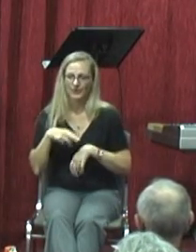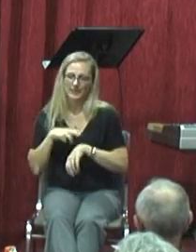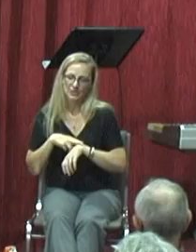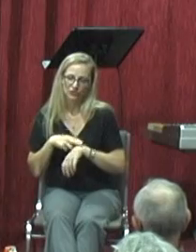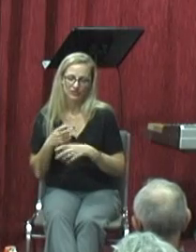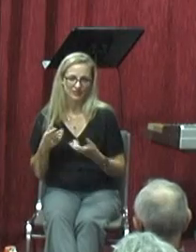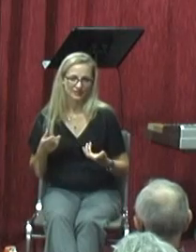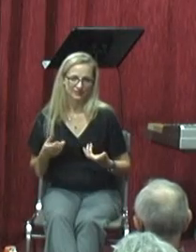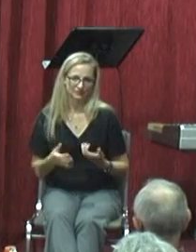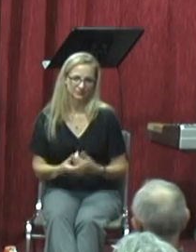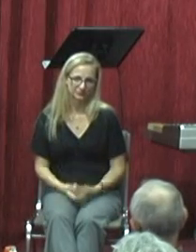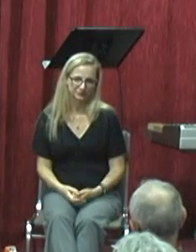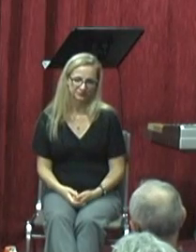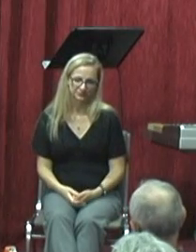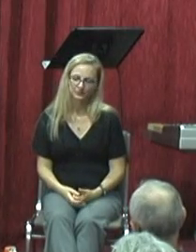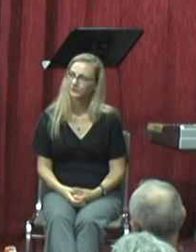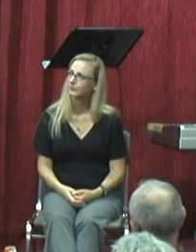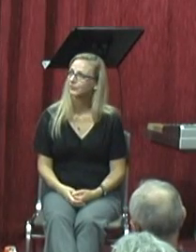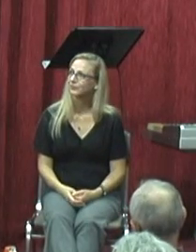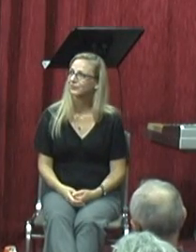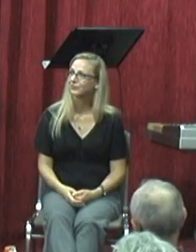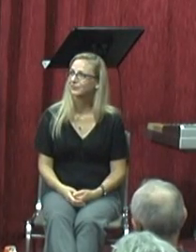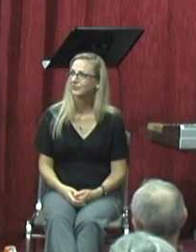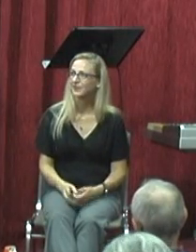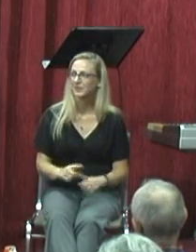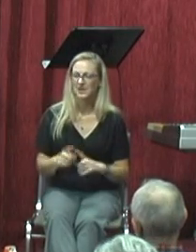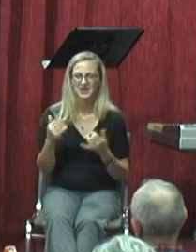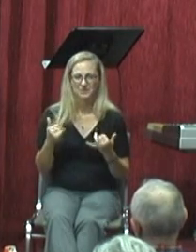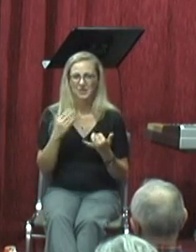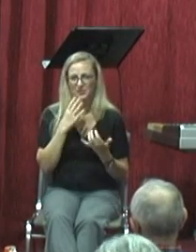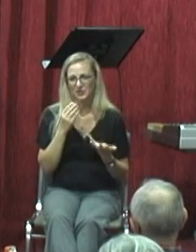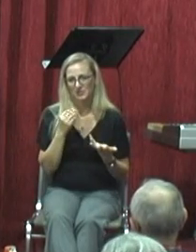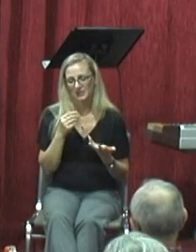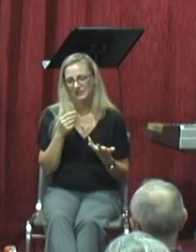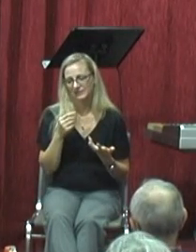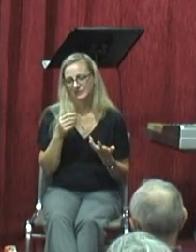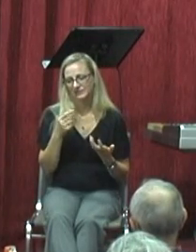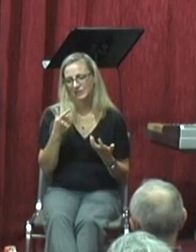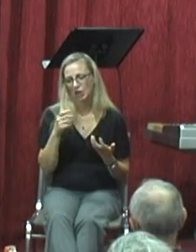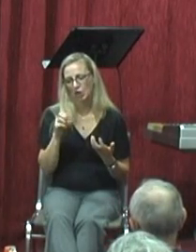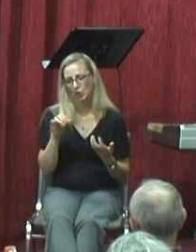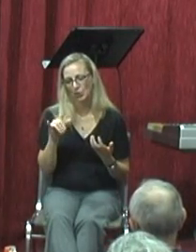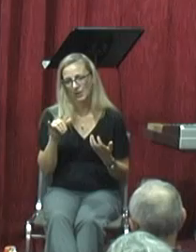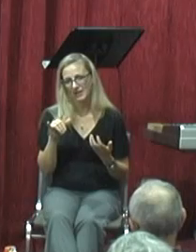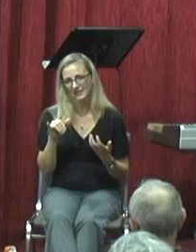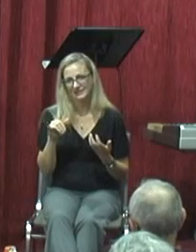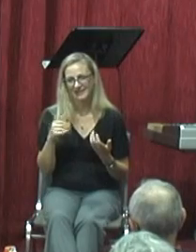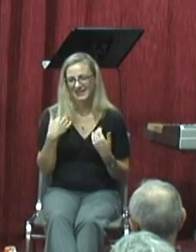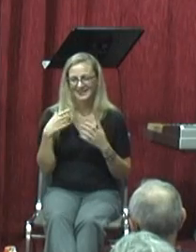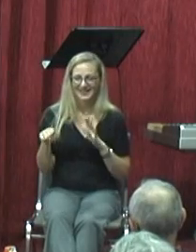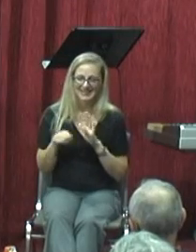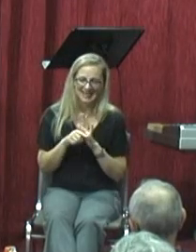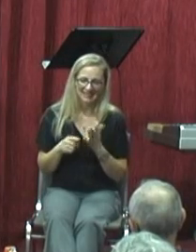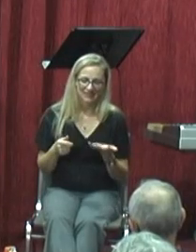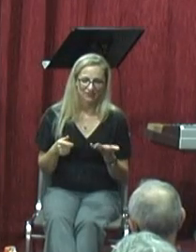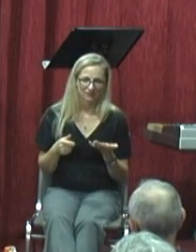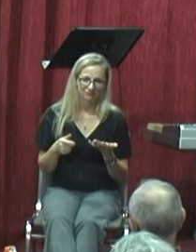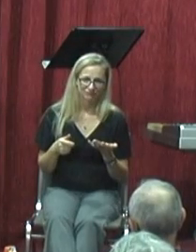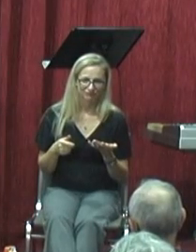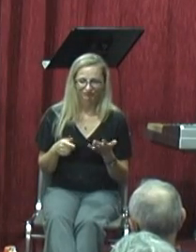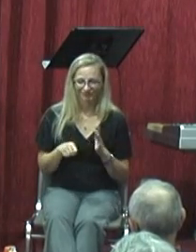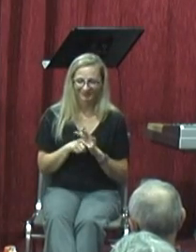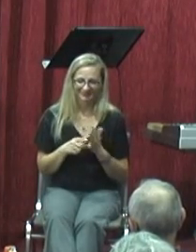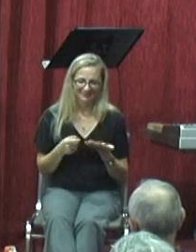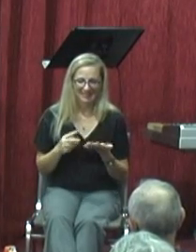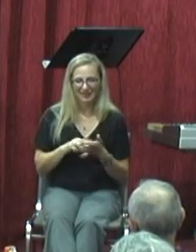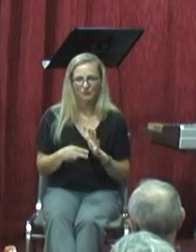be Goyim Meshichim. But in modern Hebrew, Goy or Goyim has got a negative connotation.